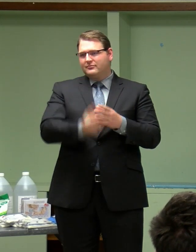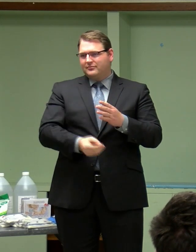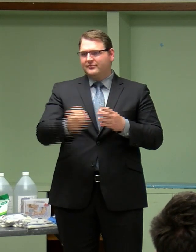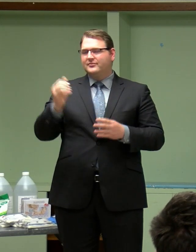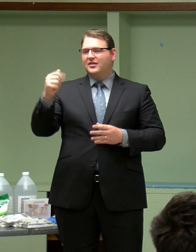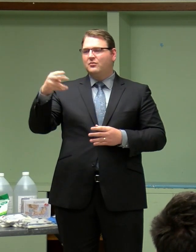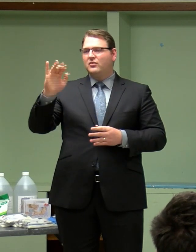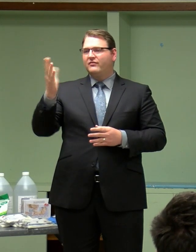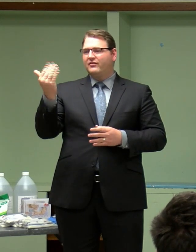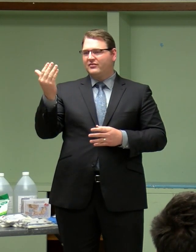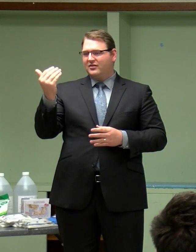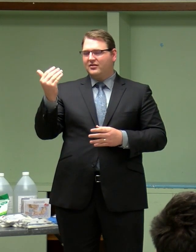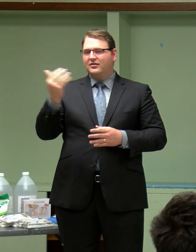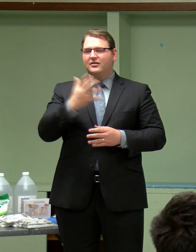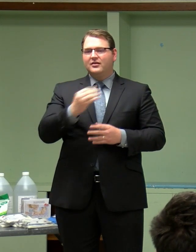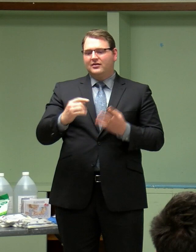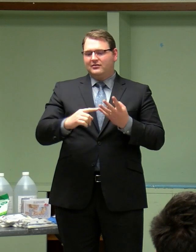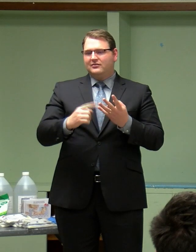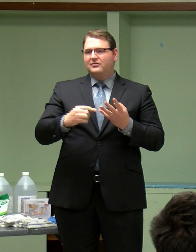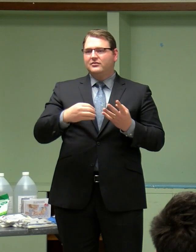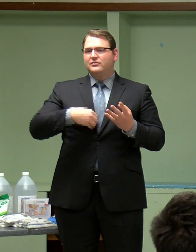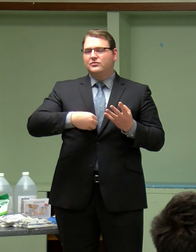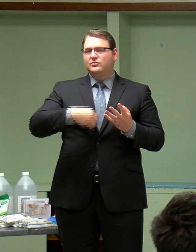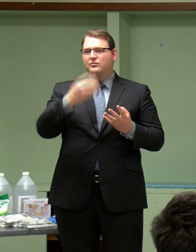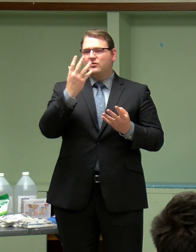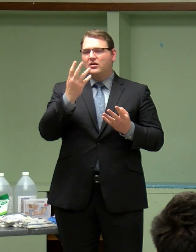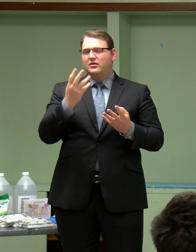the 15th. And a white